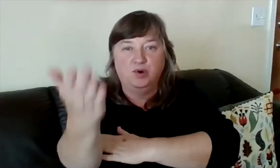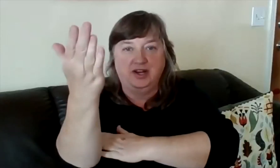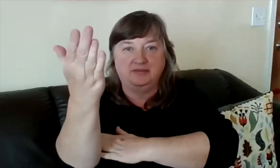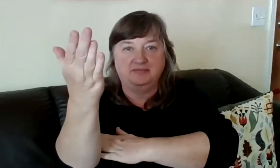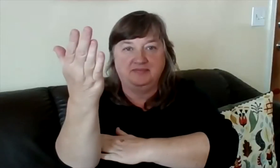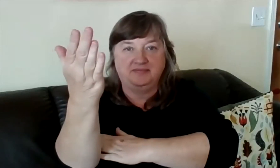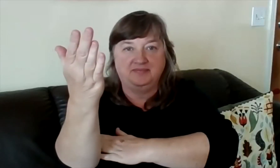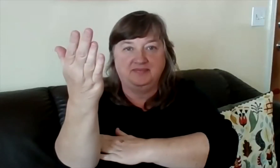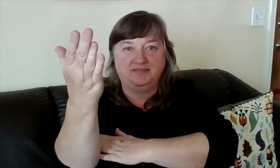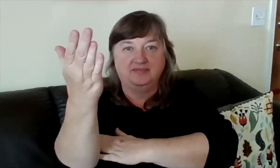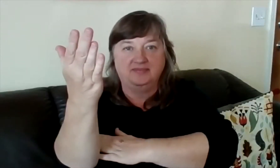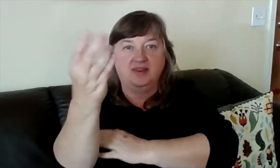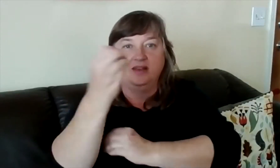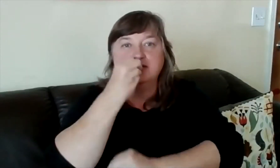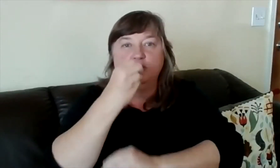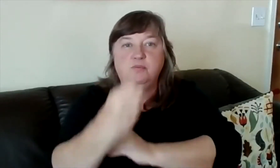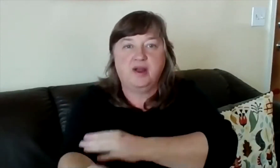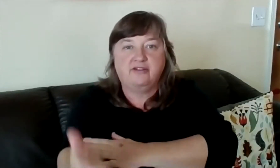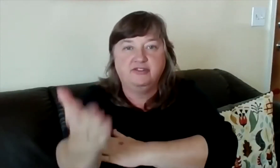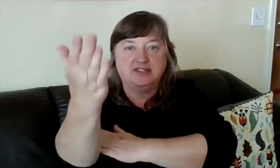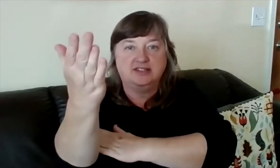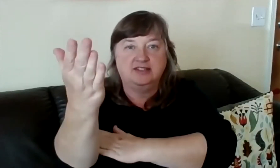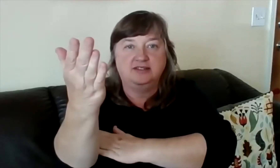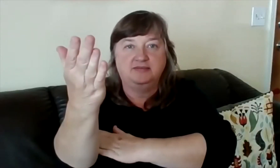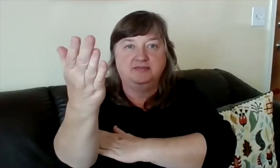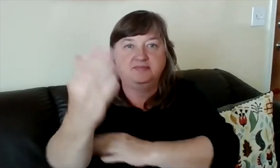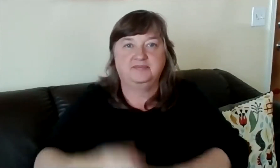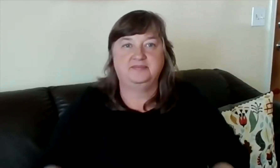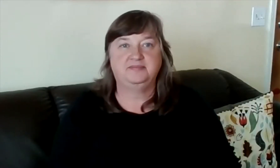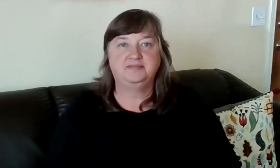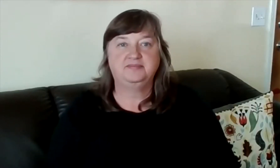Morning. So breakfast.